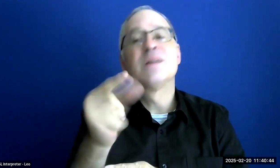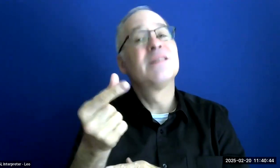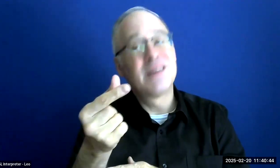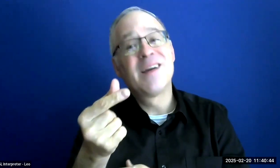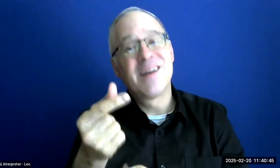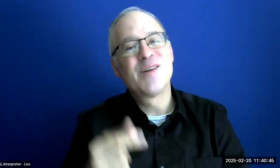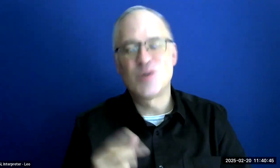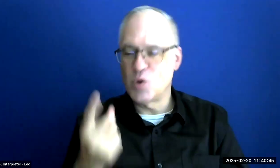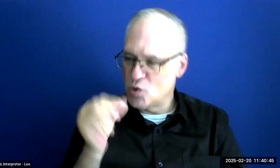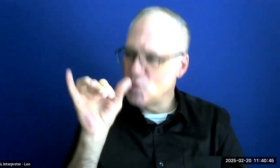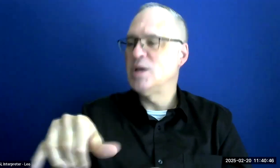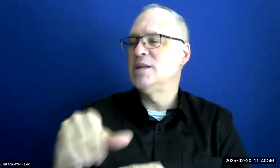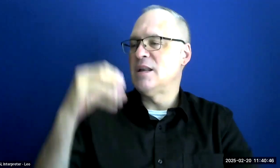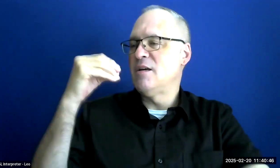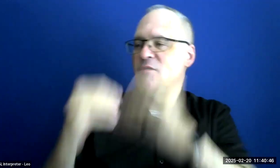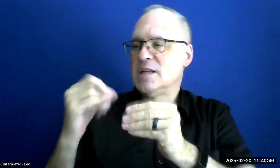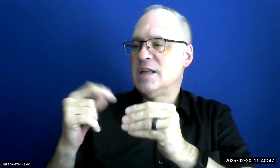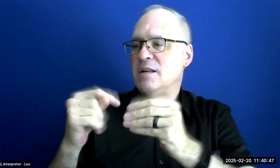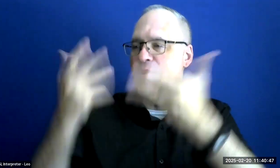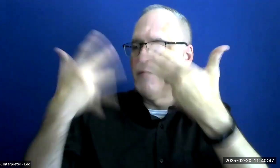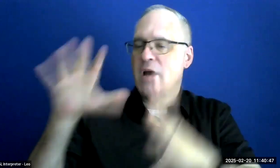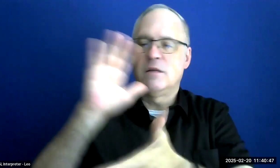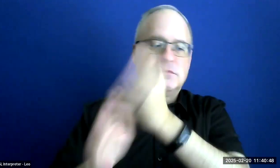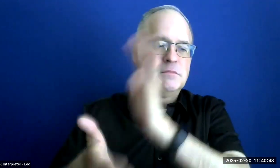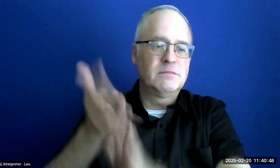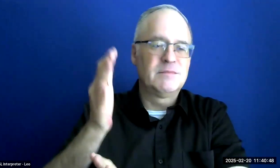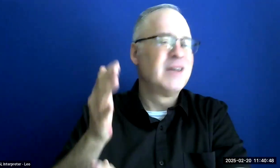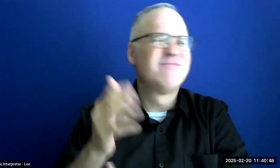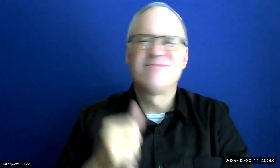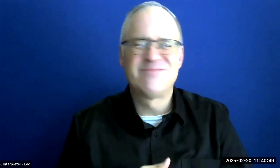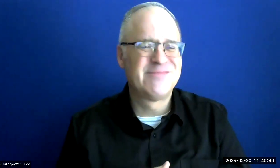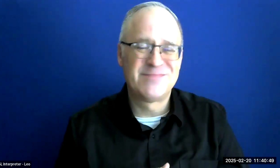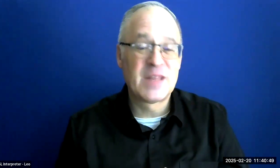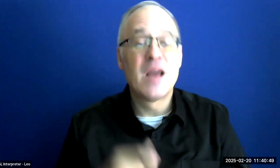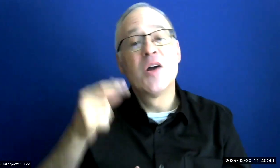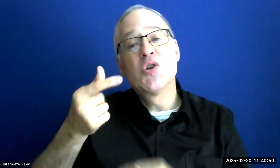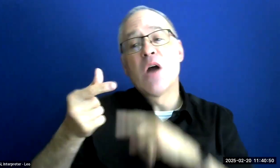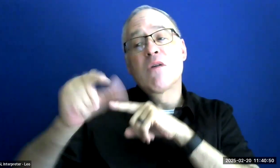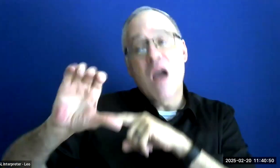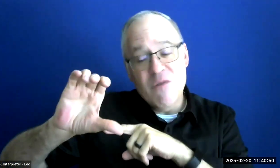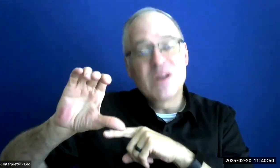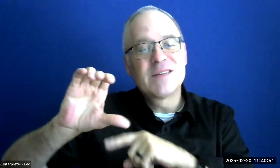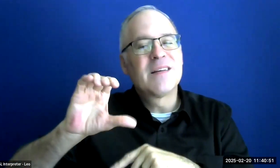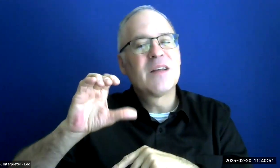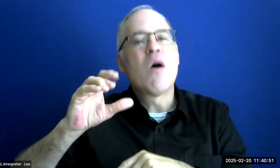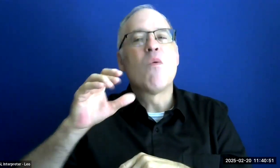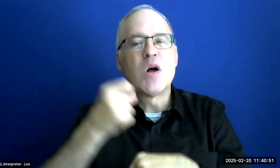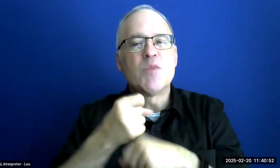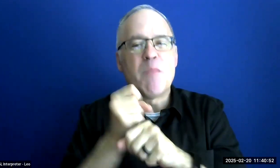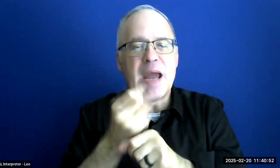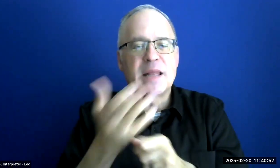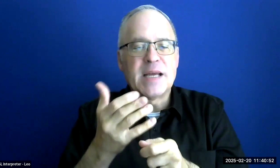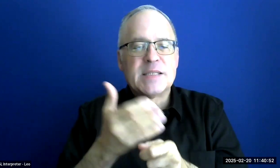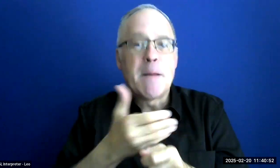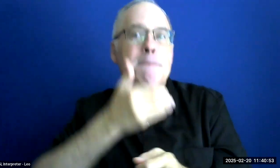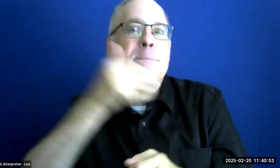fixes it, and that's the end of it forever. Every general conference, the fundamental thing it does is to make changes to make things better than they were